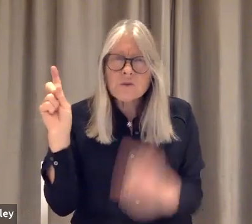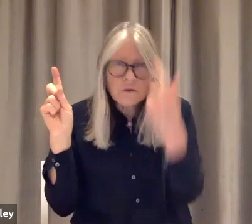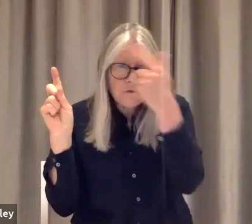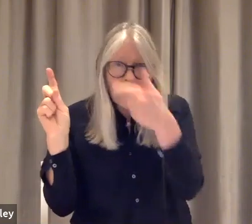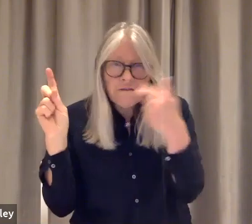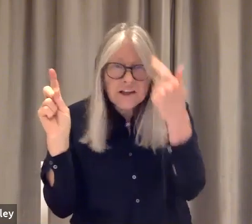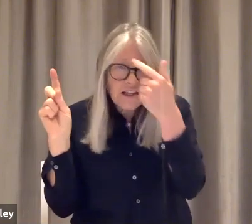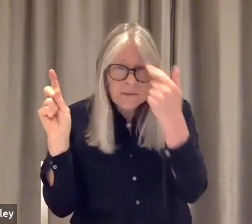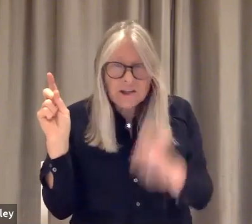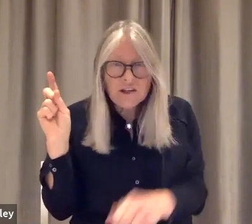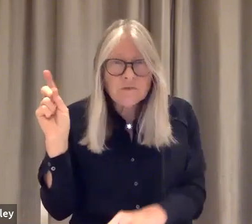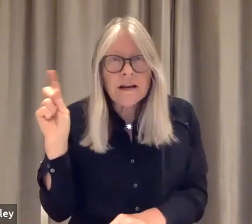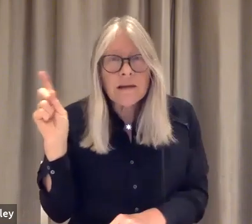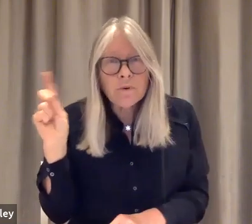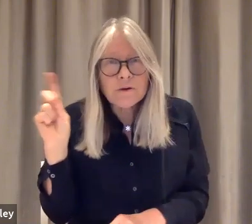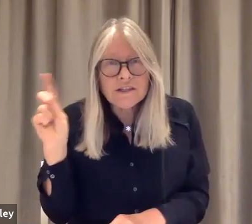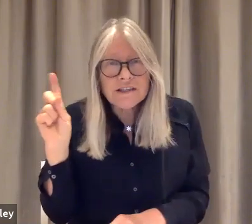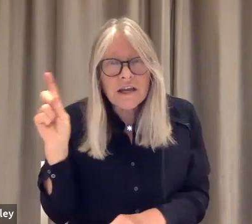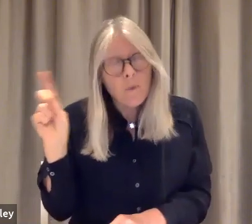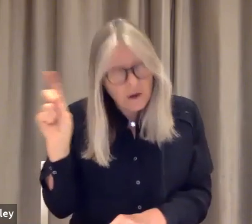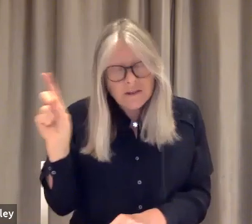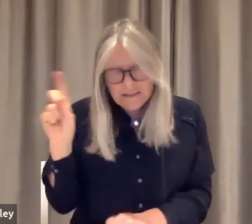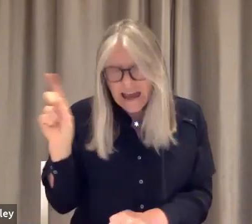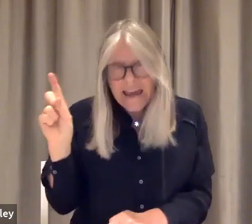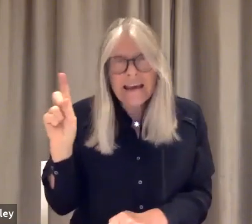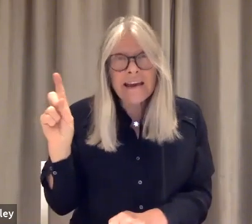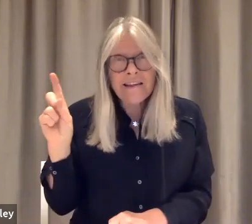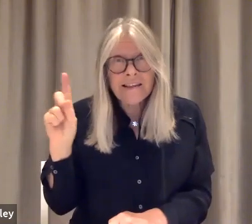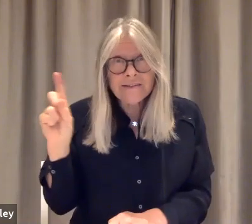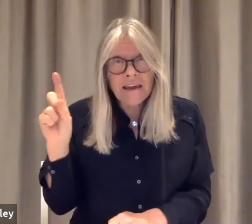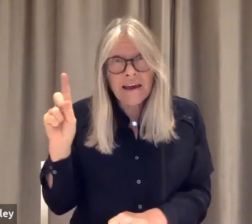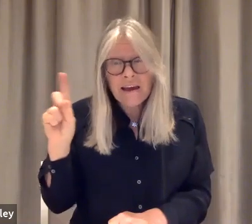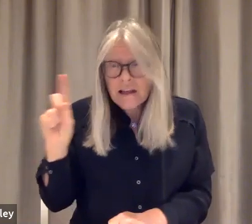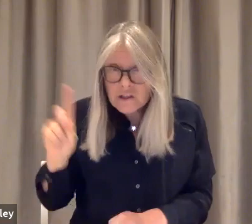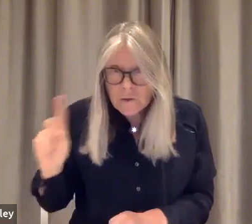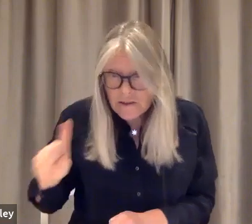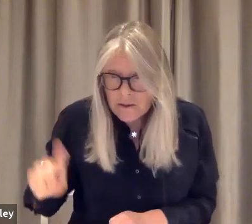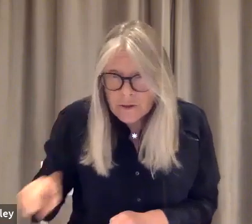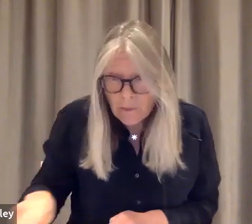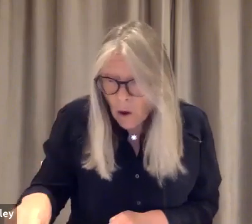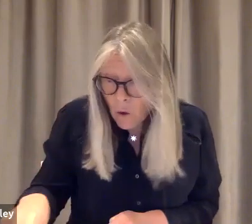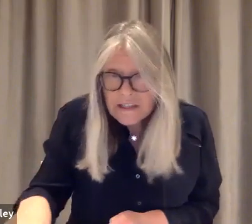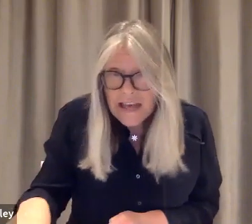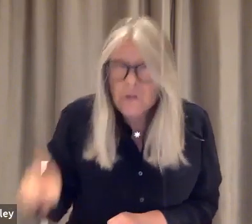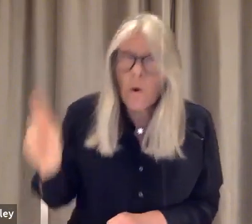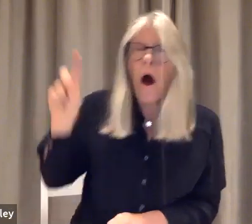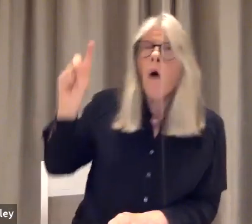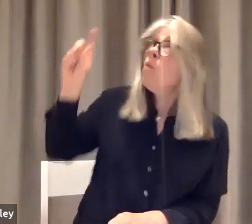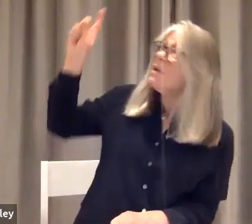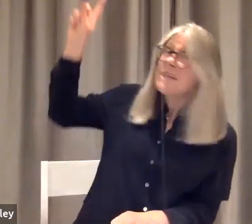of facial expression is really important. We can also take this finger to the thing that we're talking about. Oh, what's that? Or oh, what's that